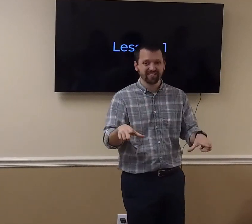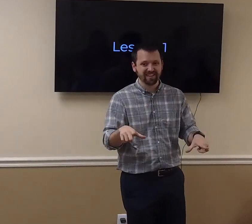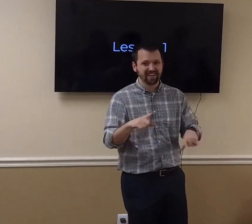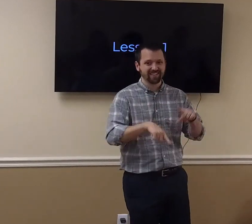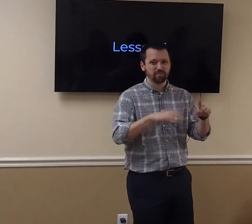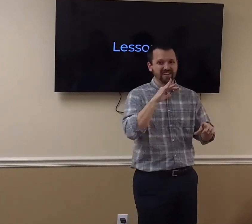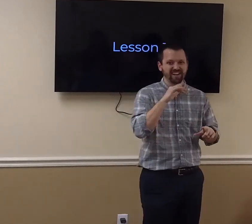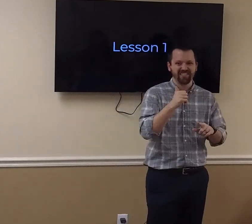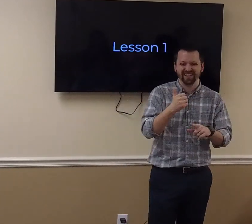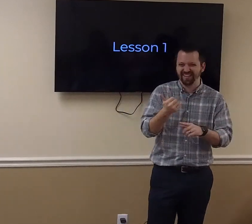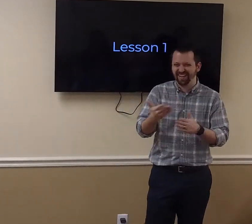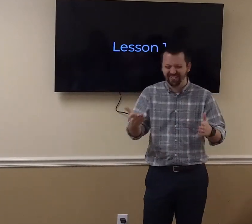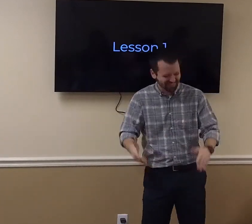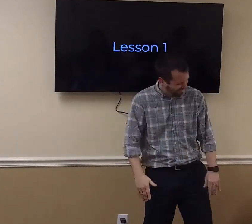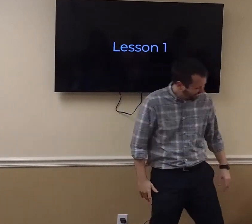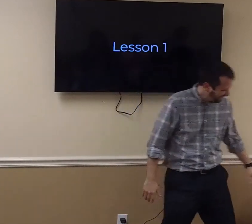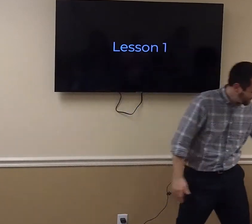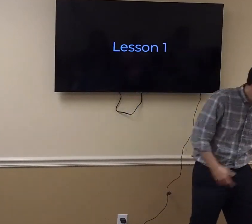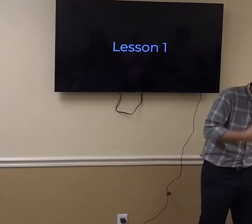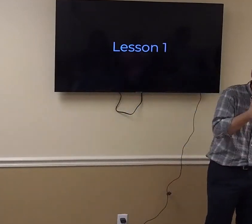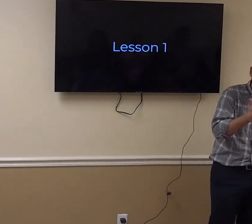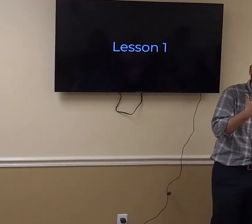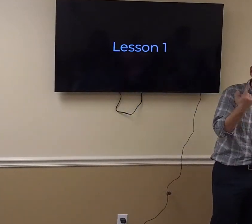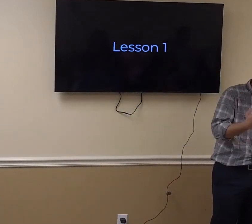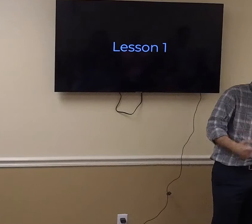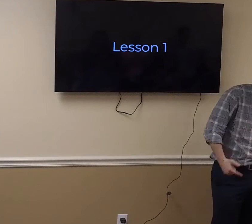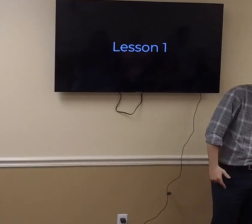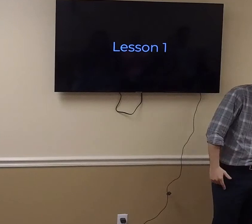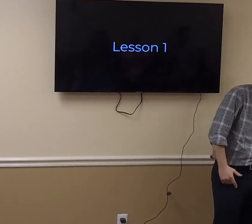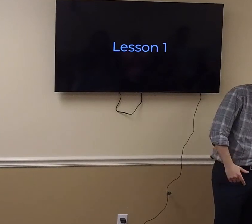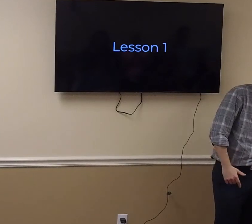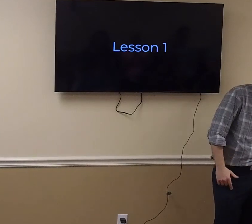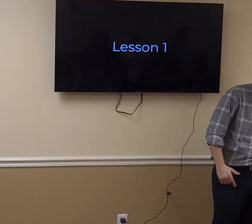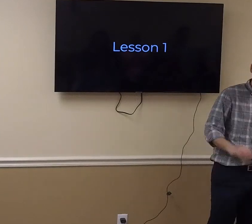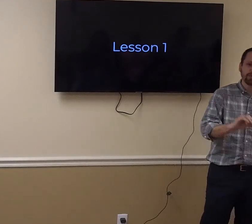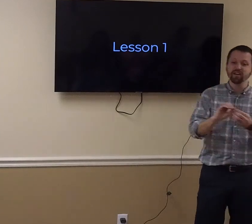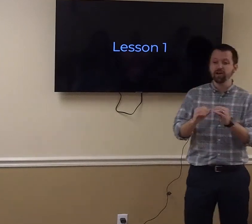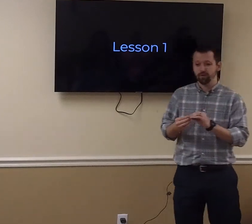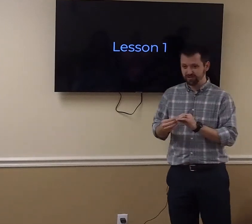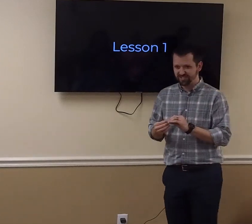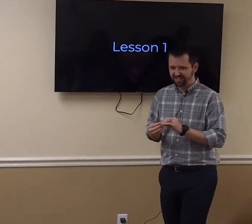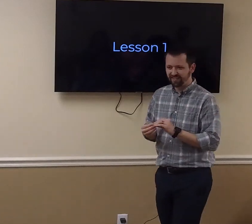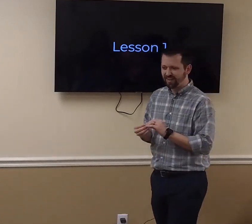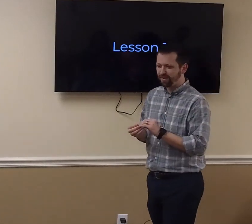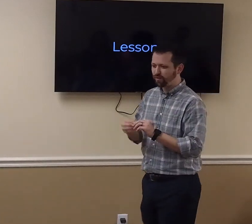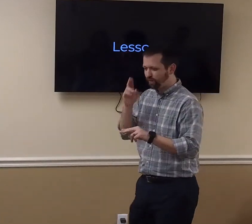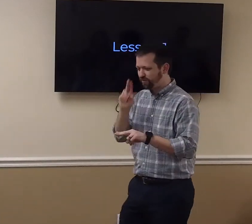I can't speak anything else. I can't say anything right. So let's talk about numbers, now that I have my little fun